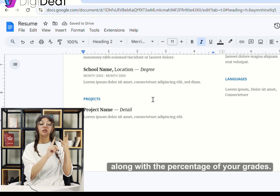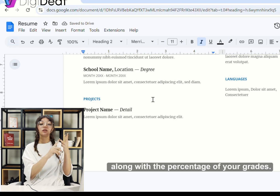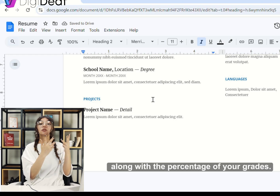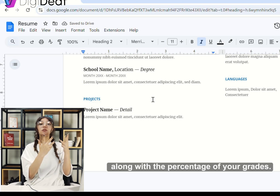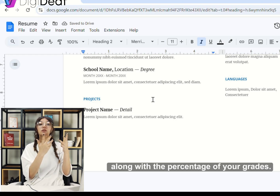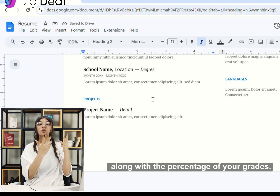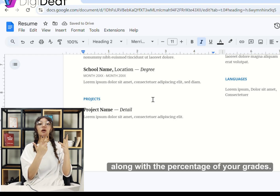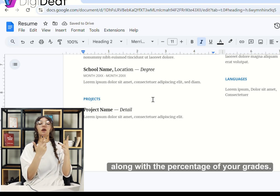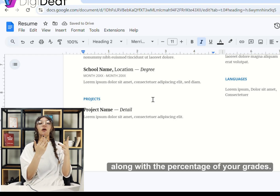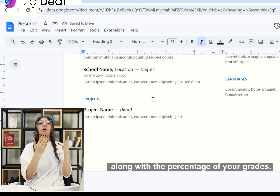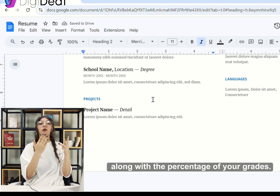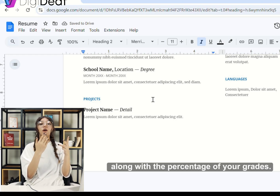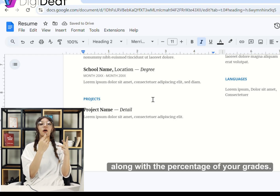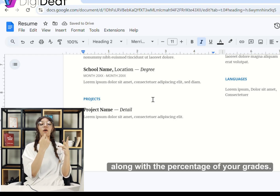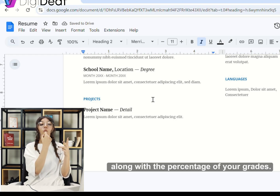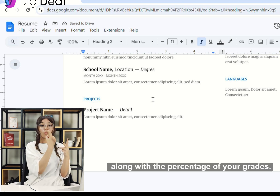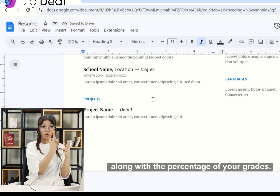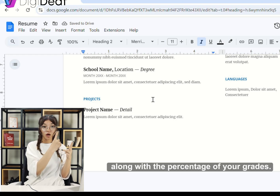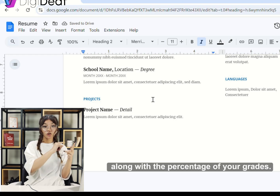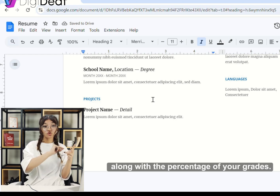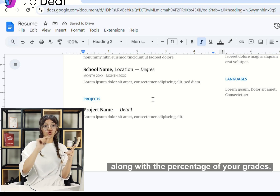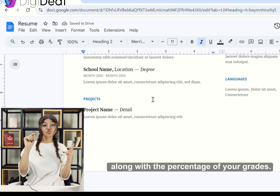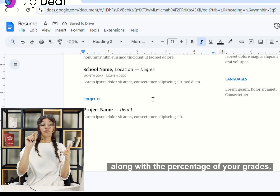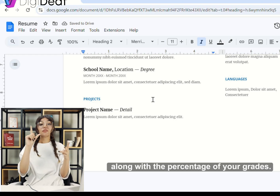Along with the percentage of your grades.